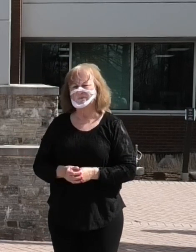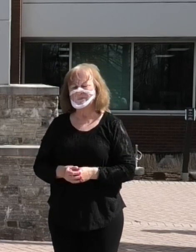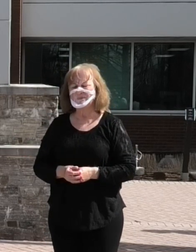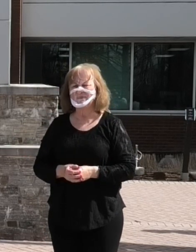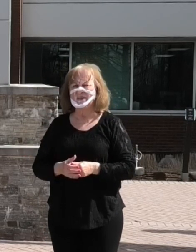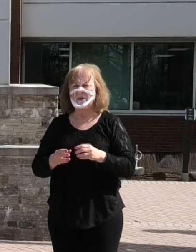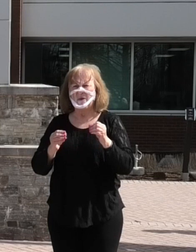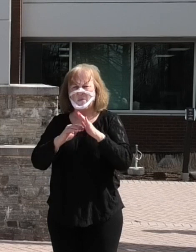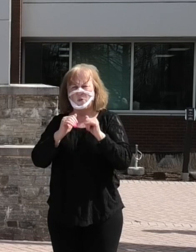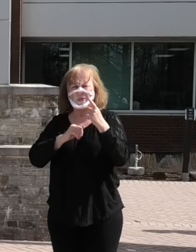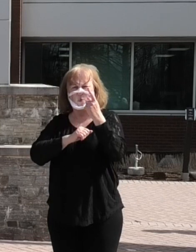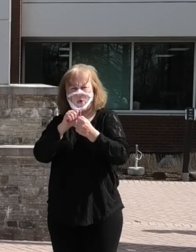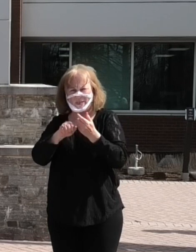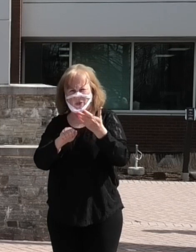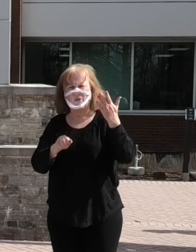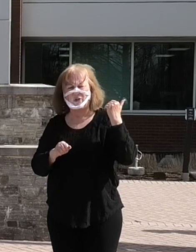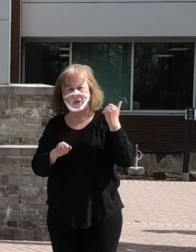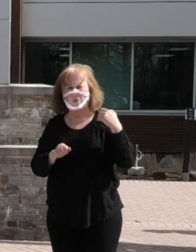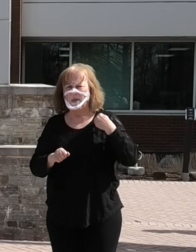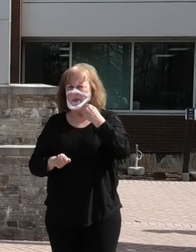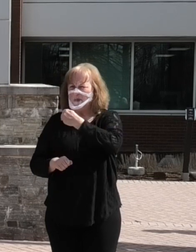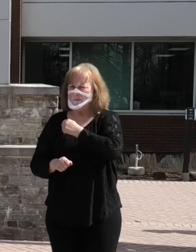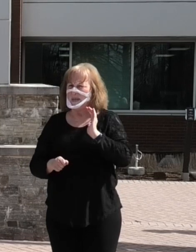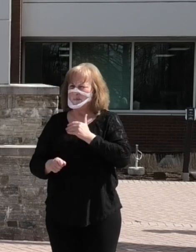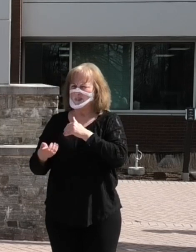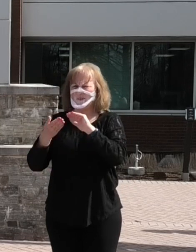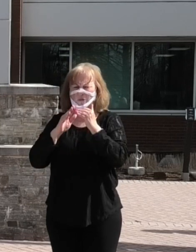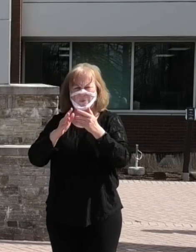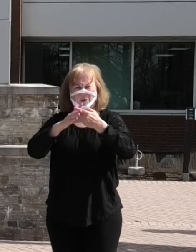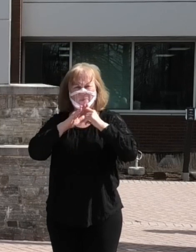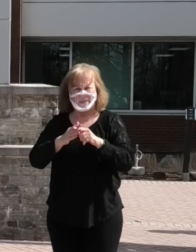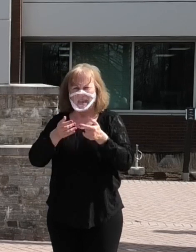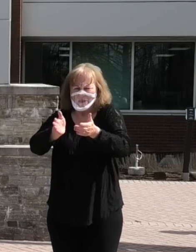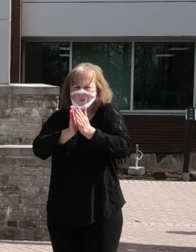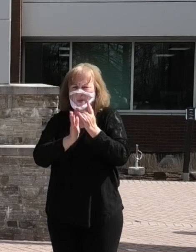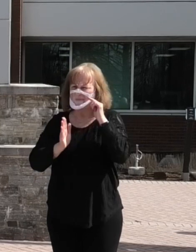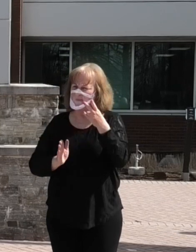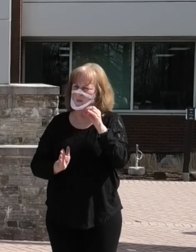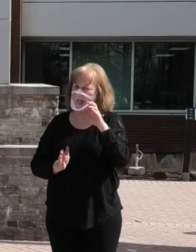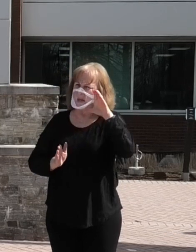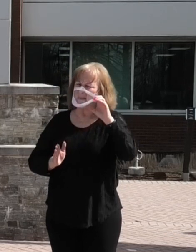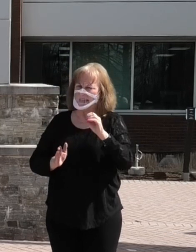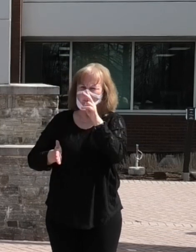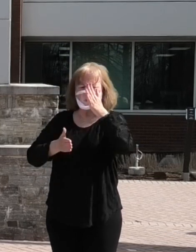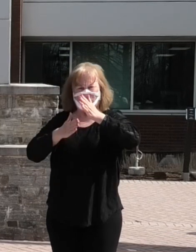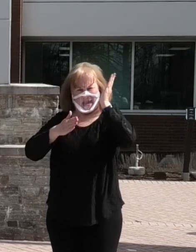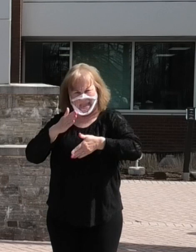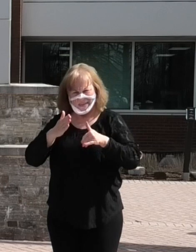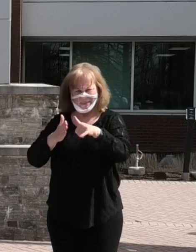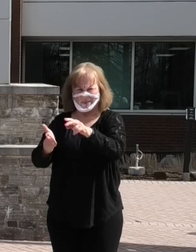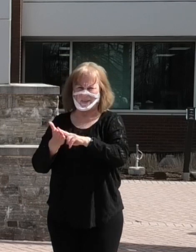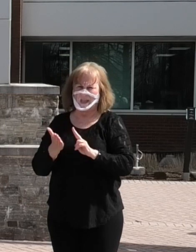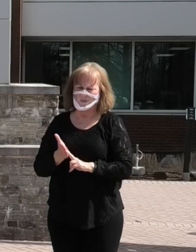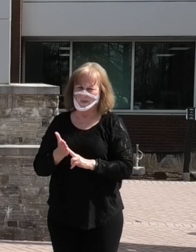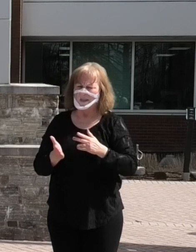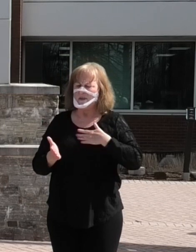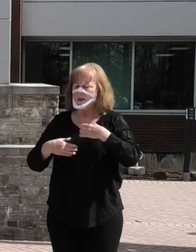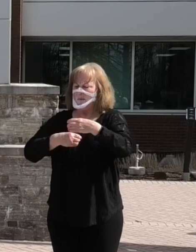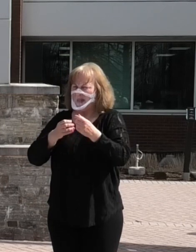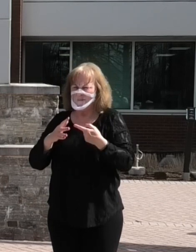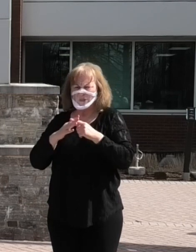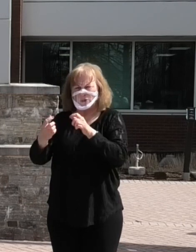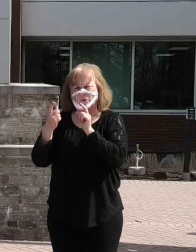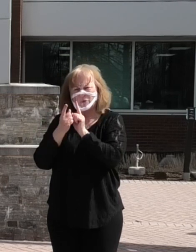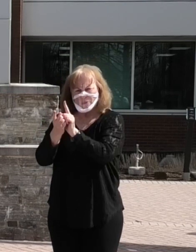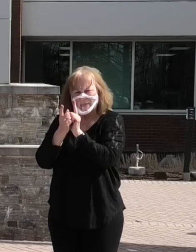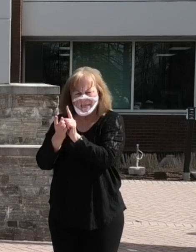Just over a year ago, when members of our community began their request for Howard County to end the contract, my office began meeting